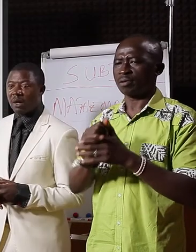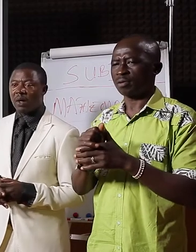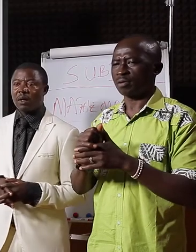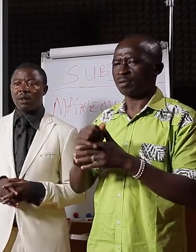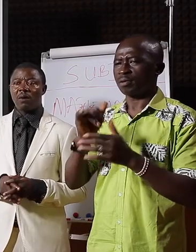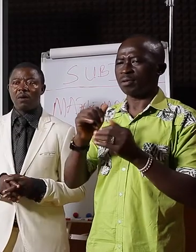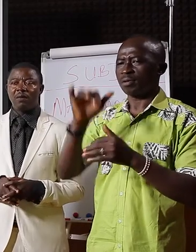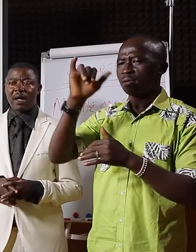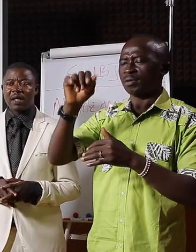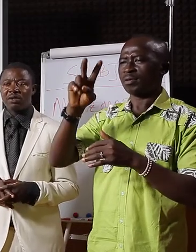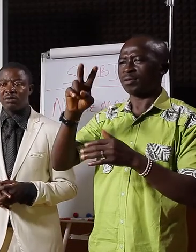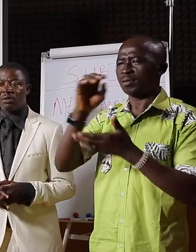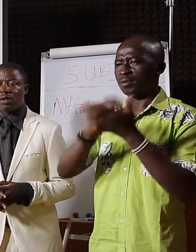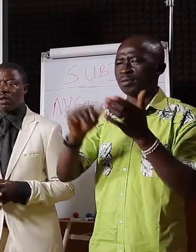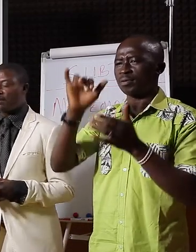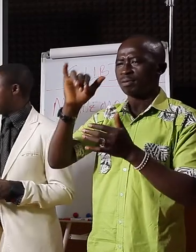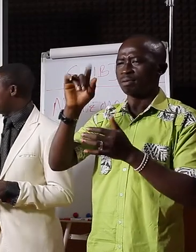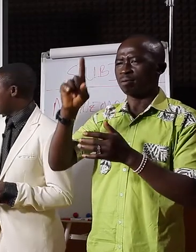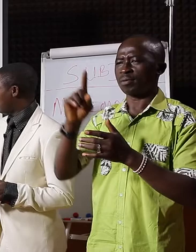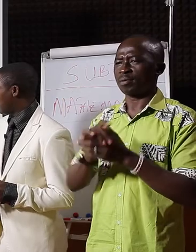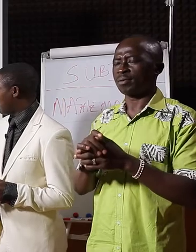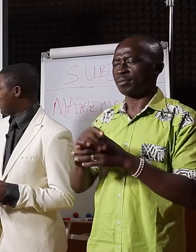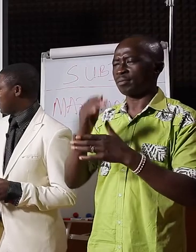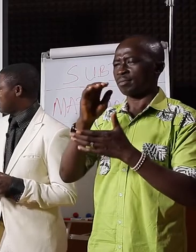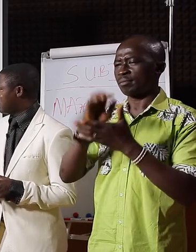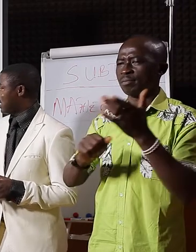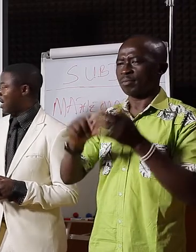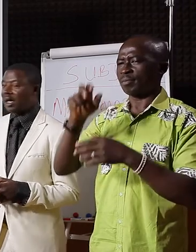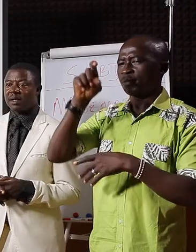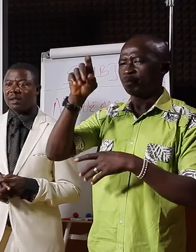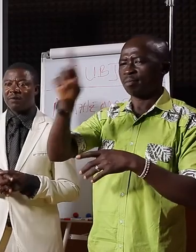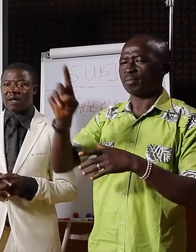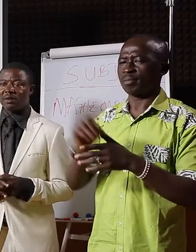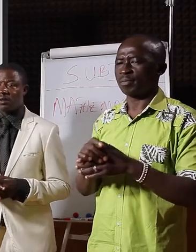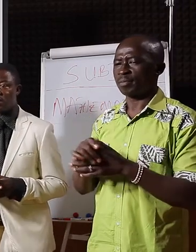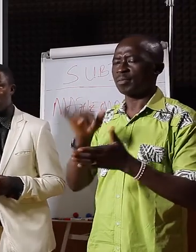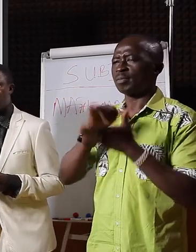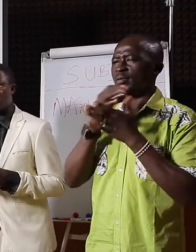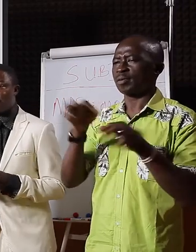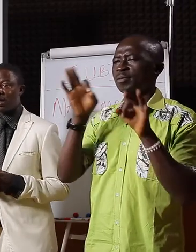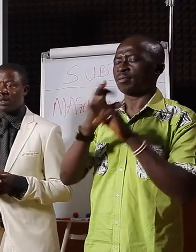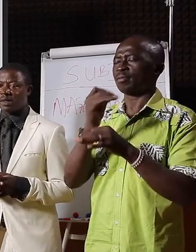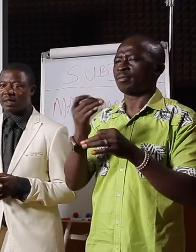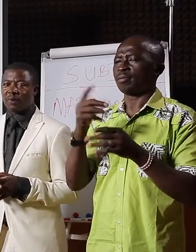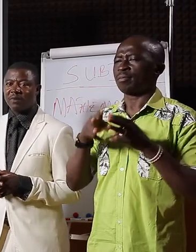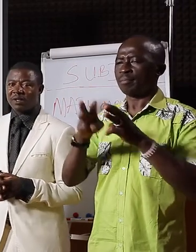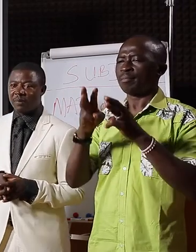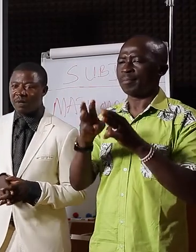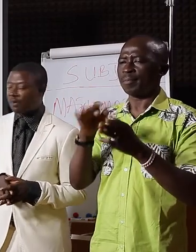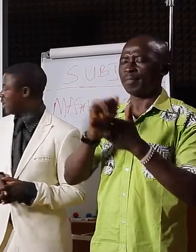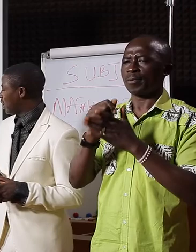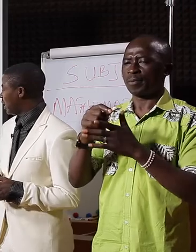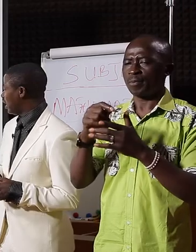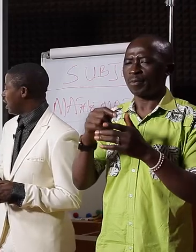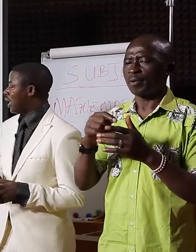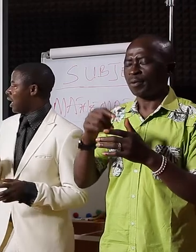minus y1 over s2 minus x1. These are the values and the formulas that we have